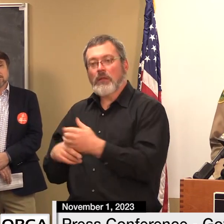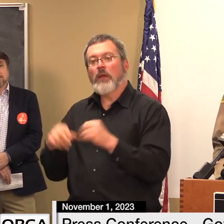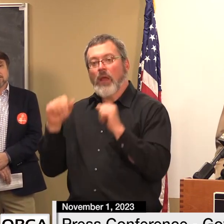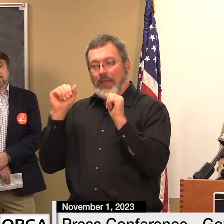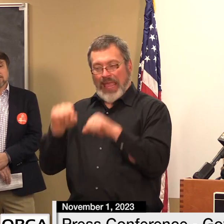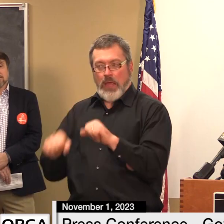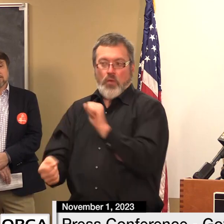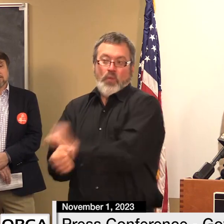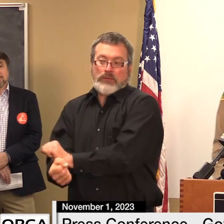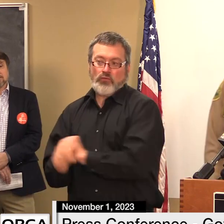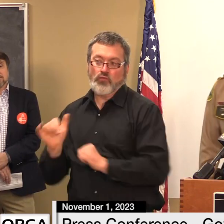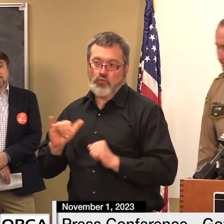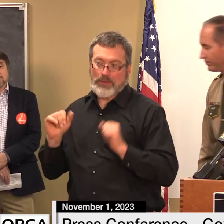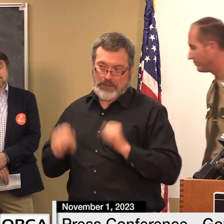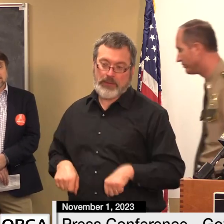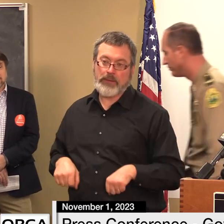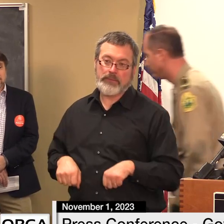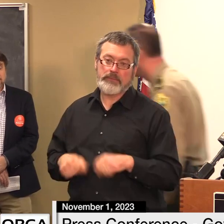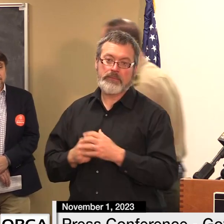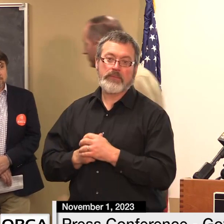point.